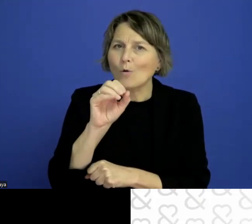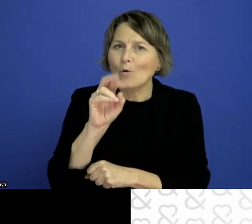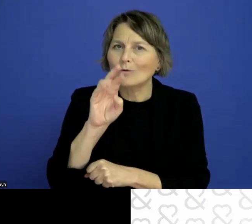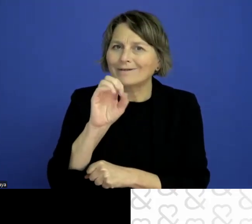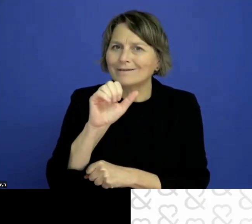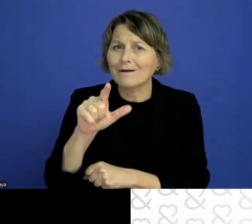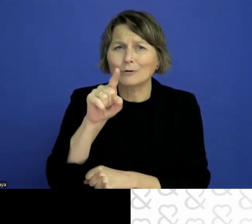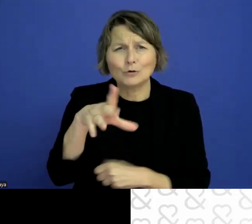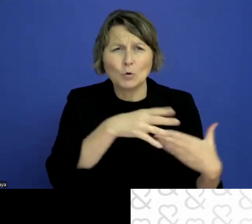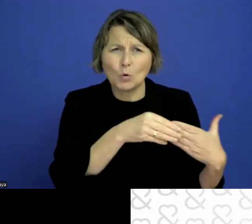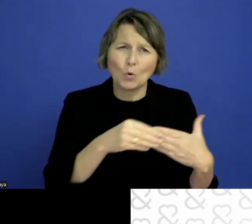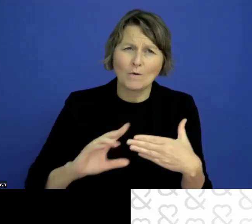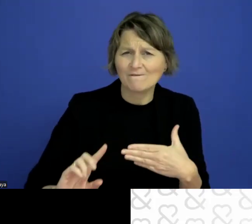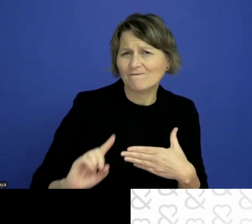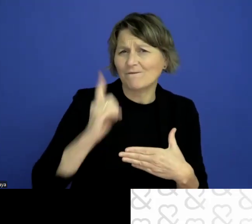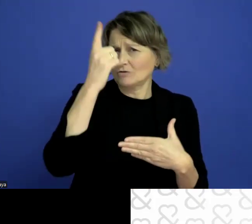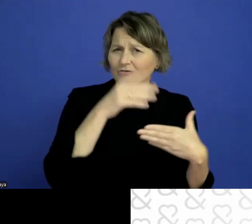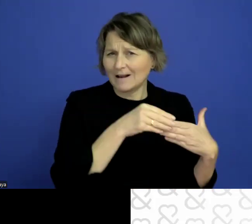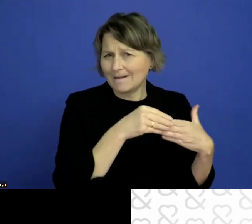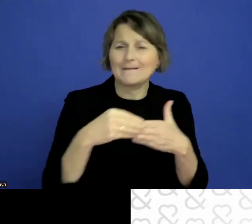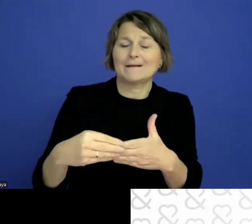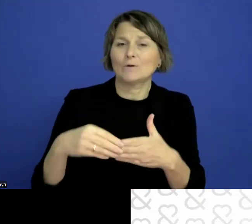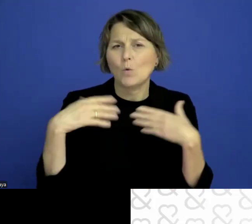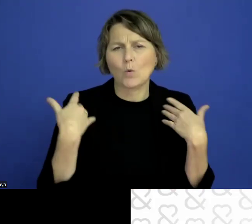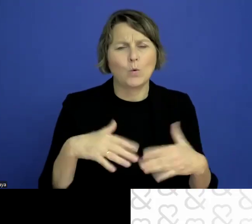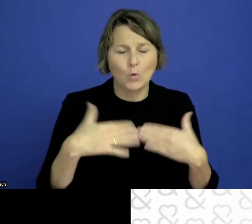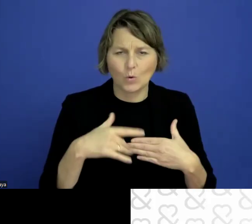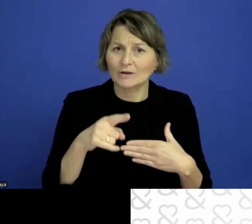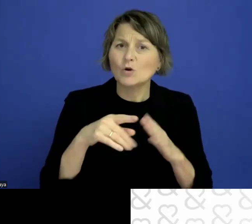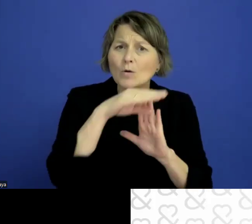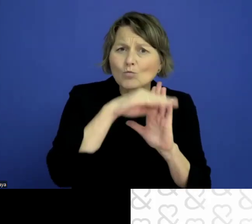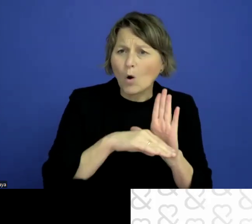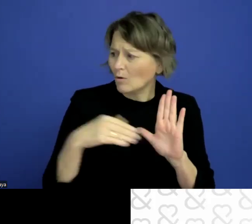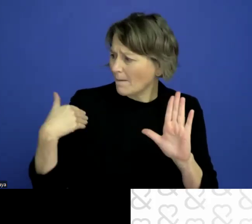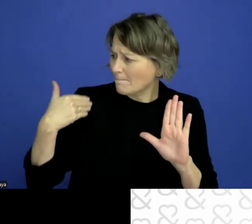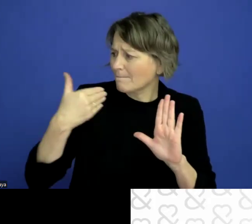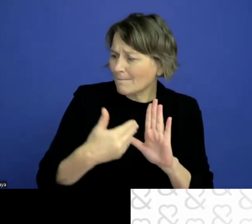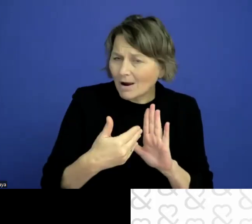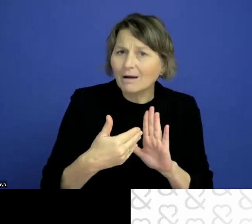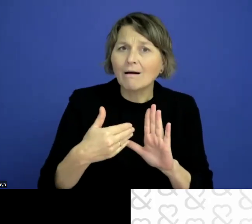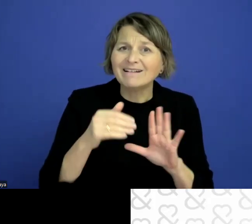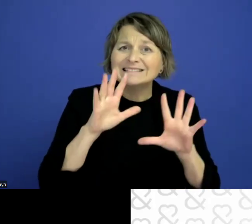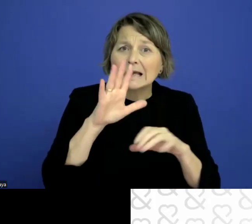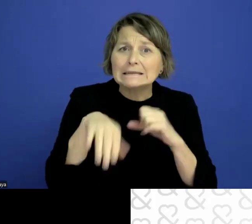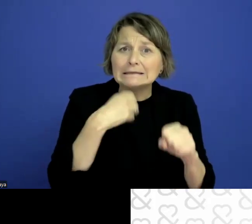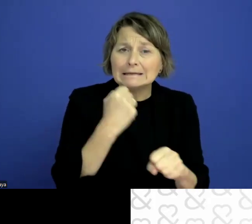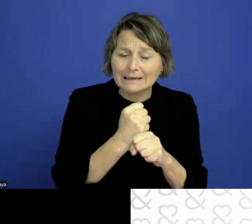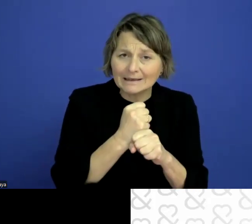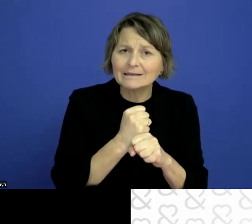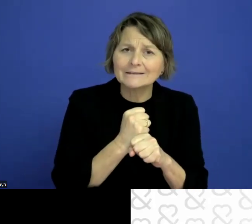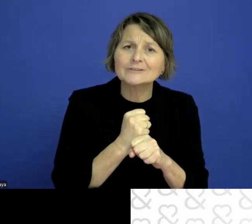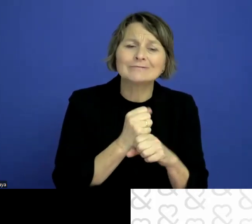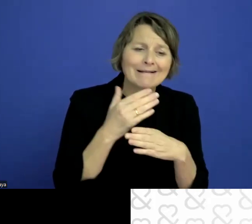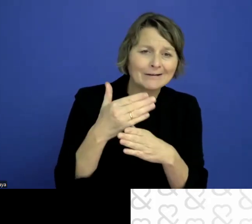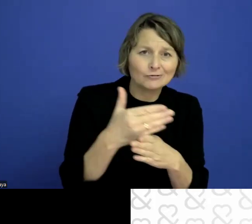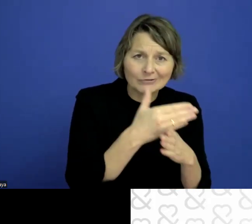of care, because you have been having your share and care program for over a decade now. So what is this program for those who have never heard of